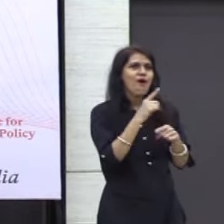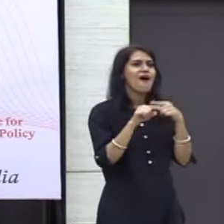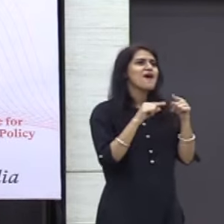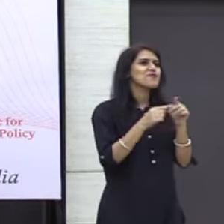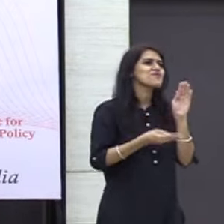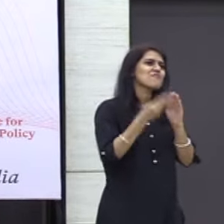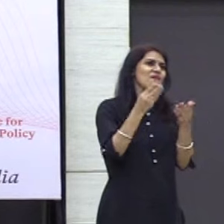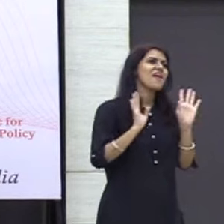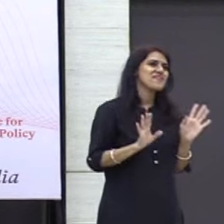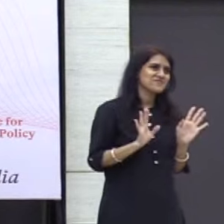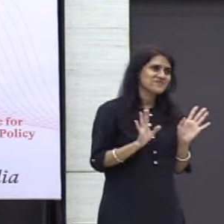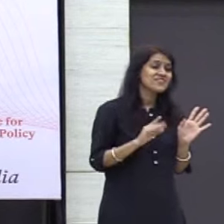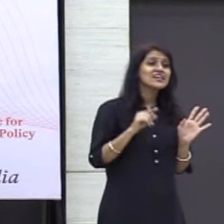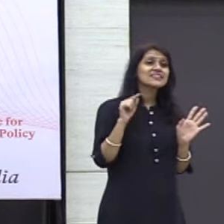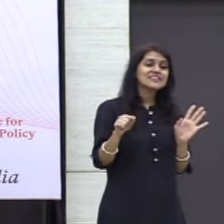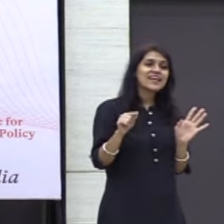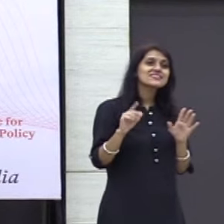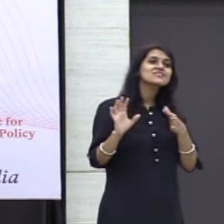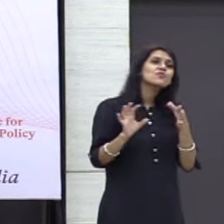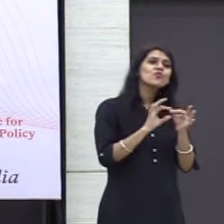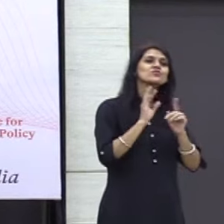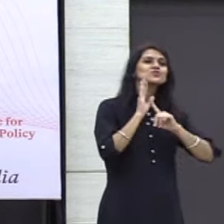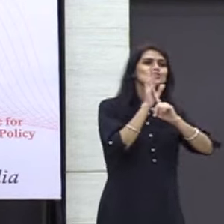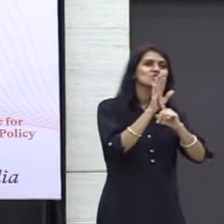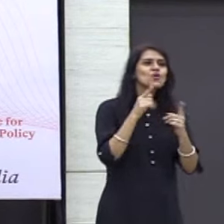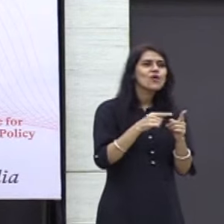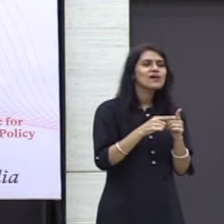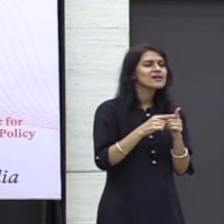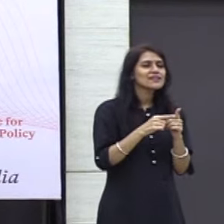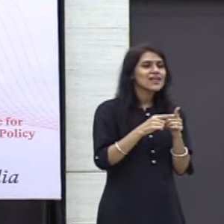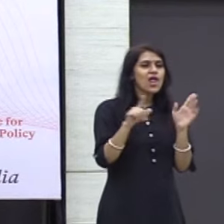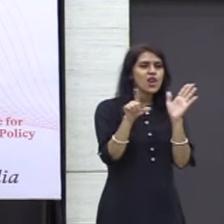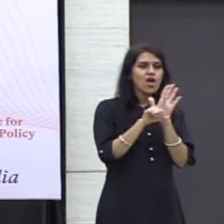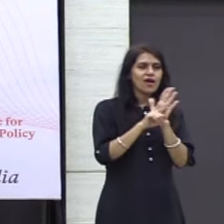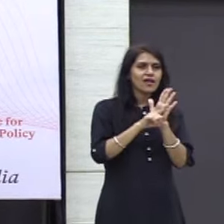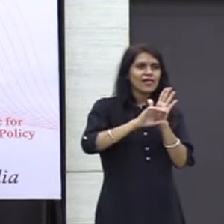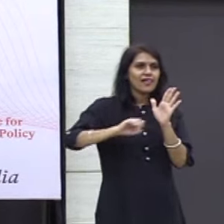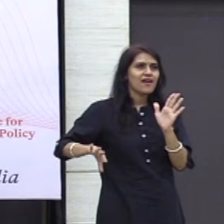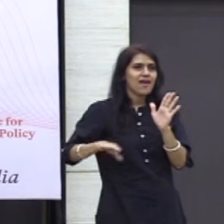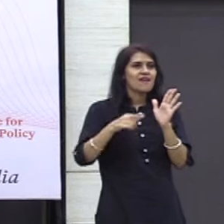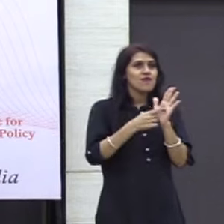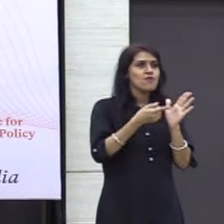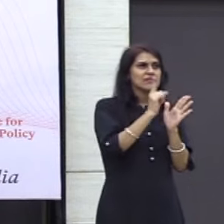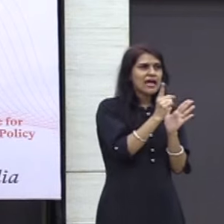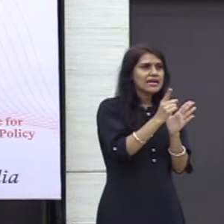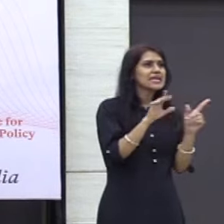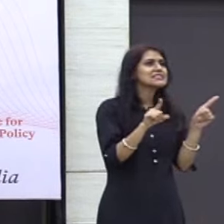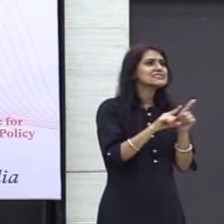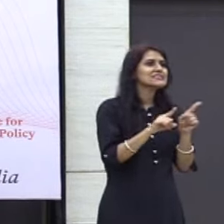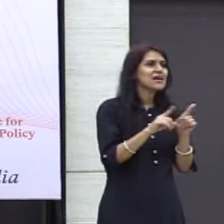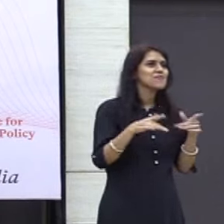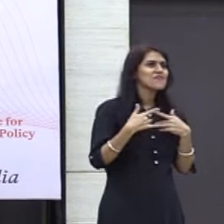state is based on the misuse of laws for the purposes of threatening